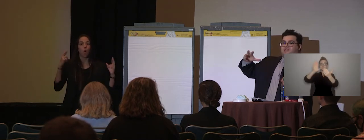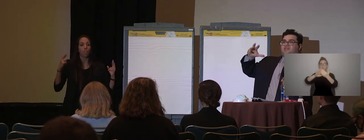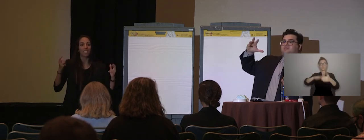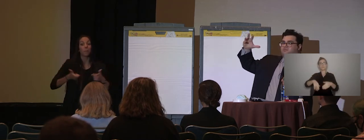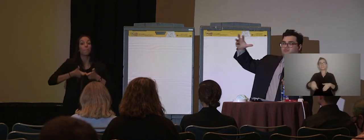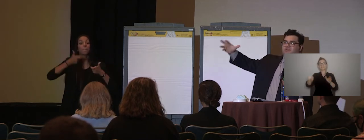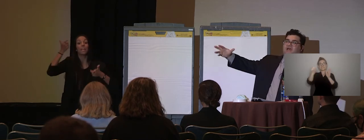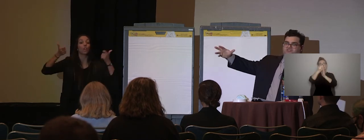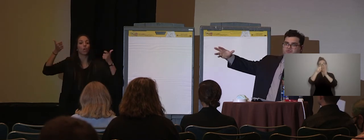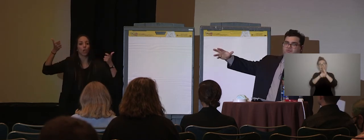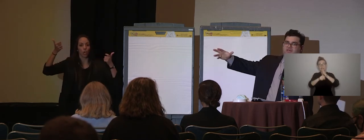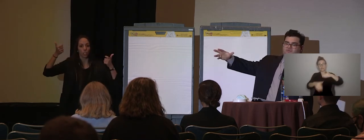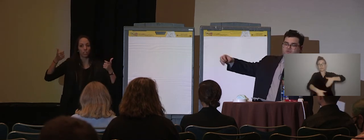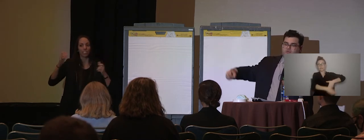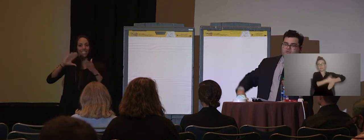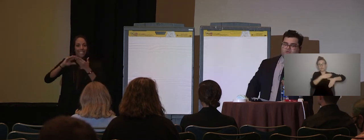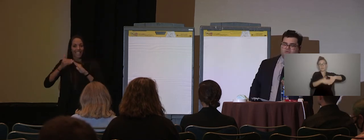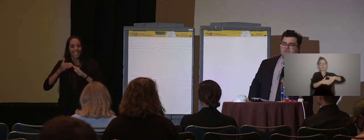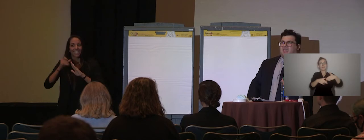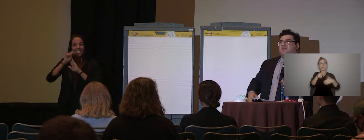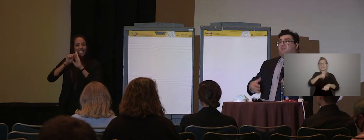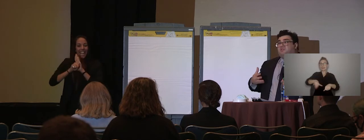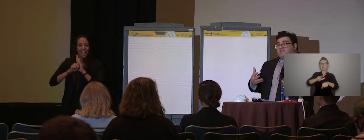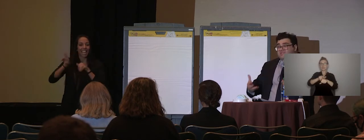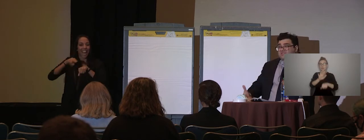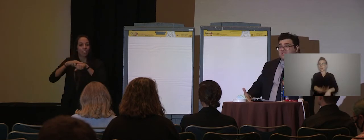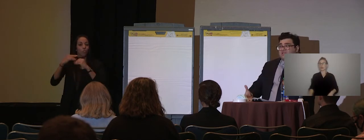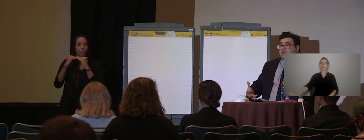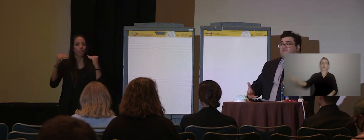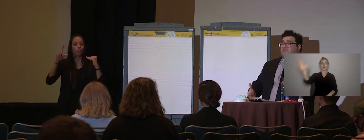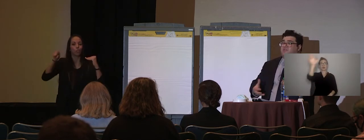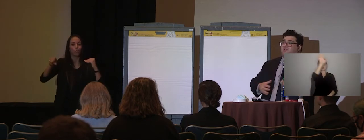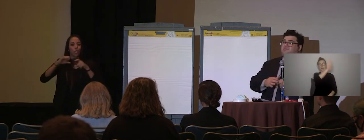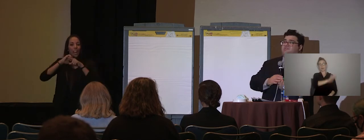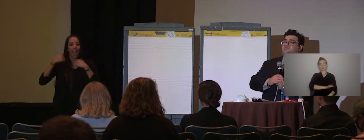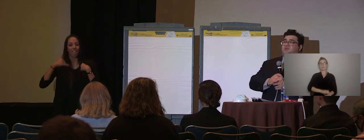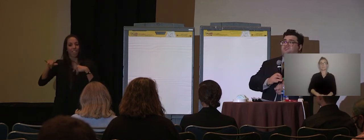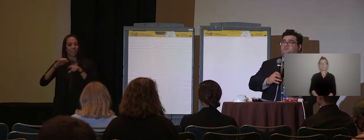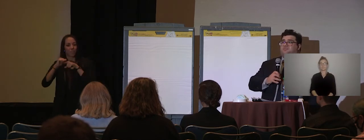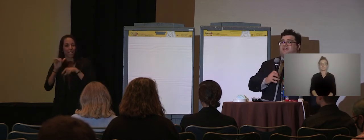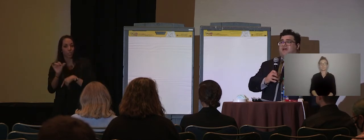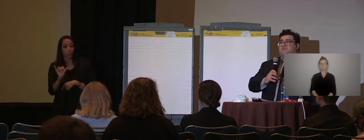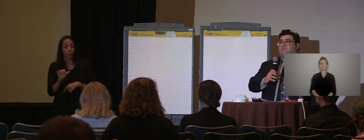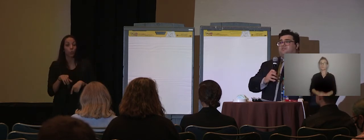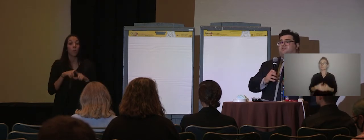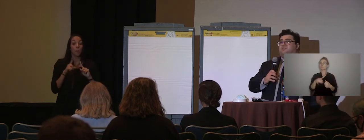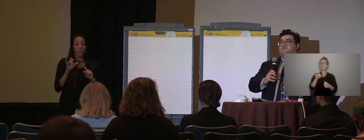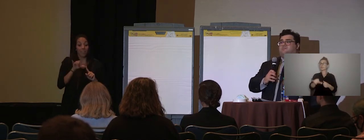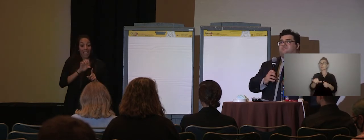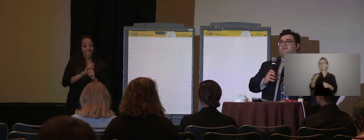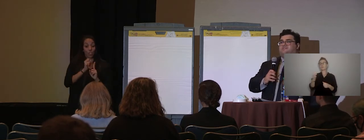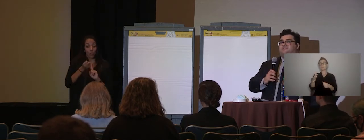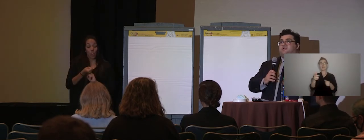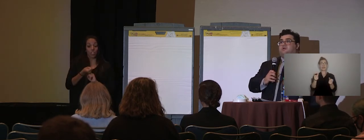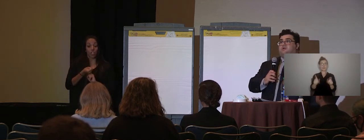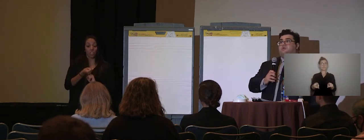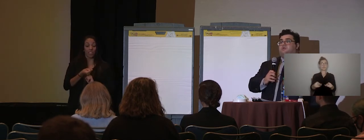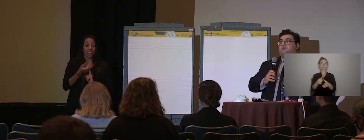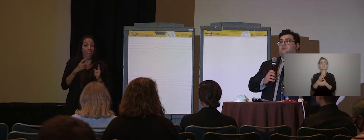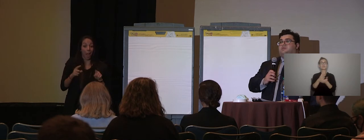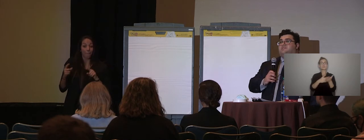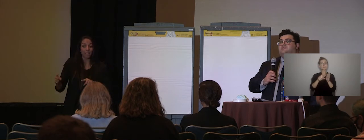the state, the national level. And there is kind of a situation with that happening. There are some states that